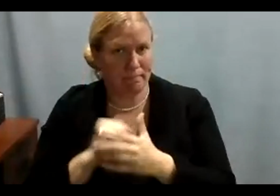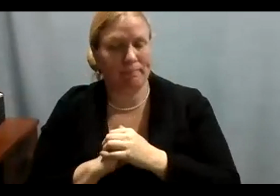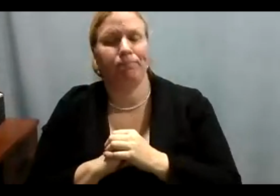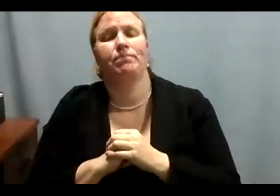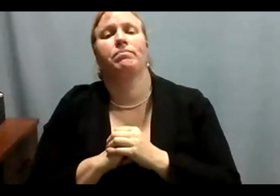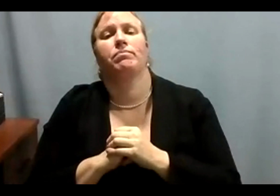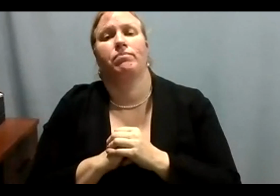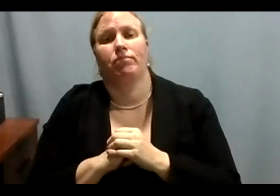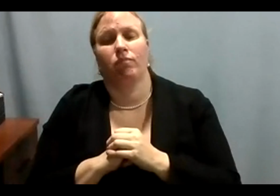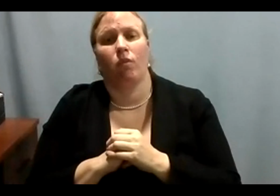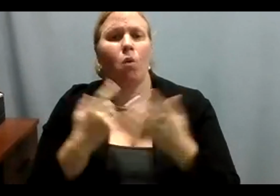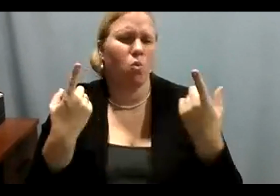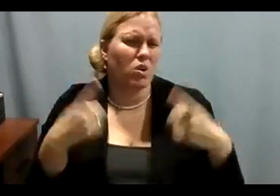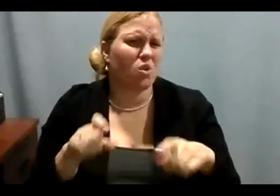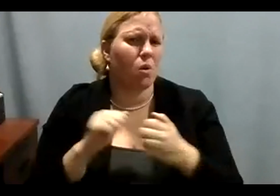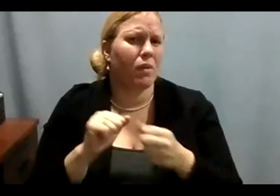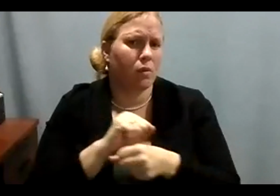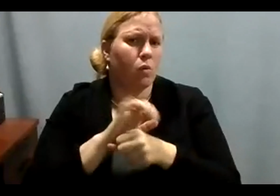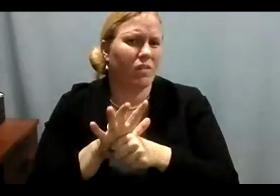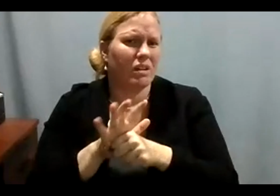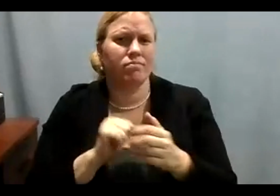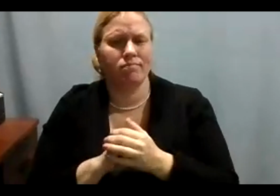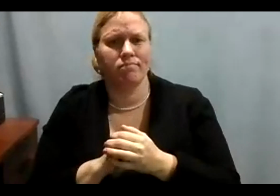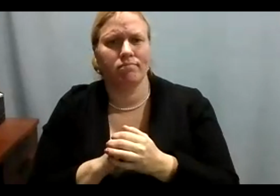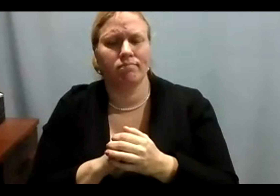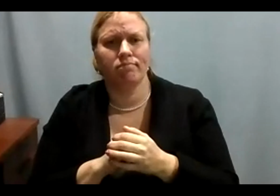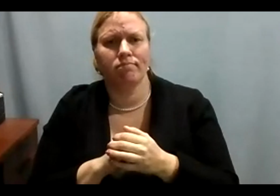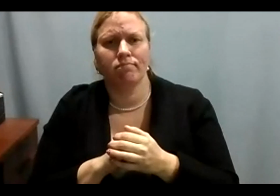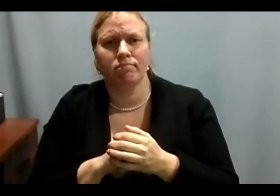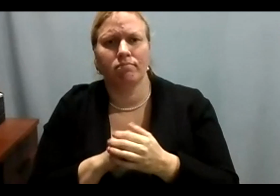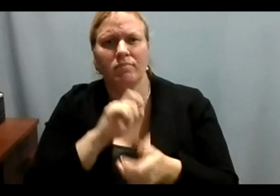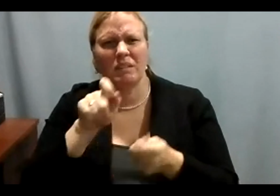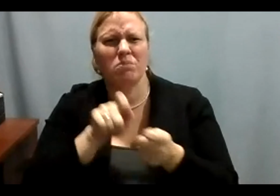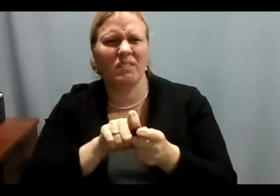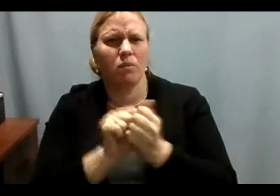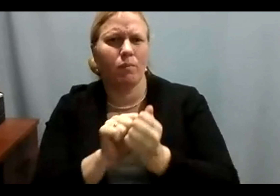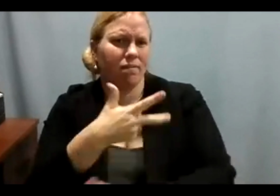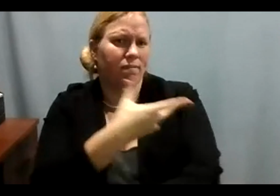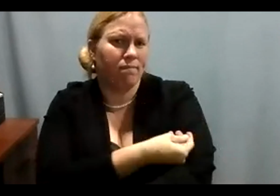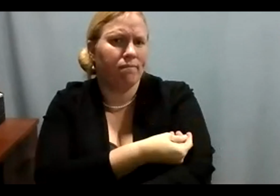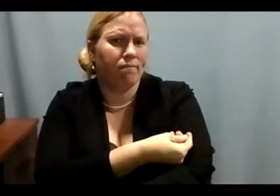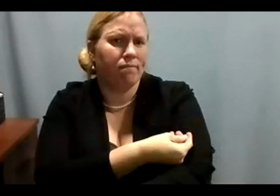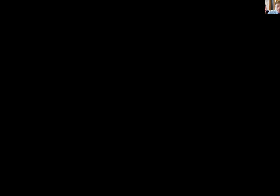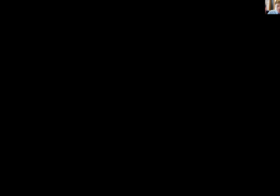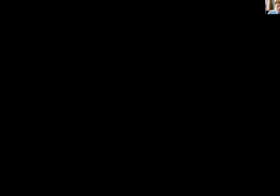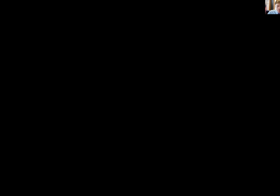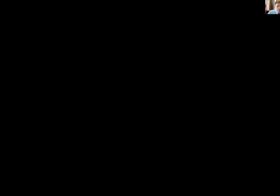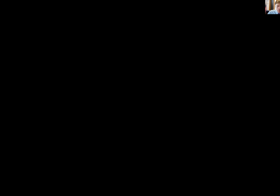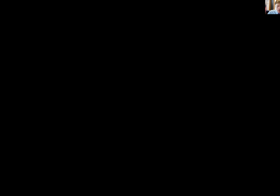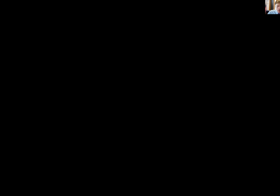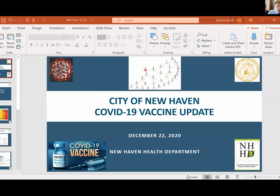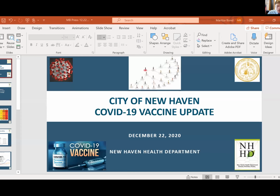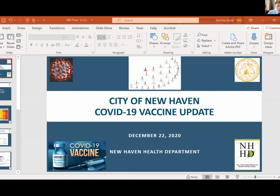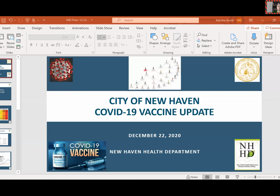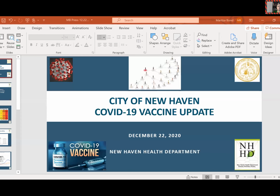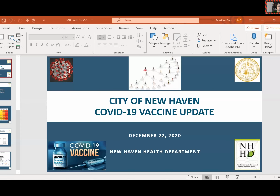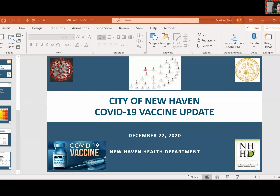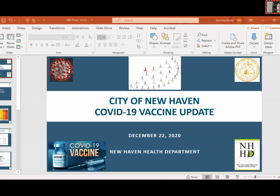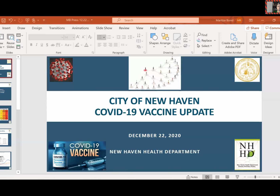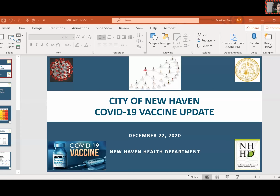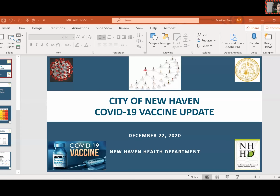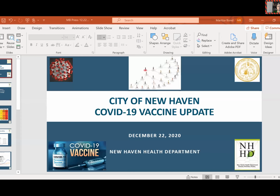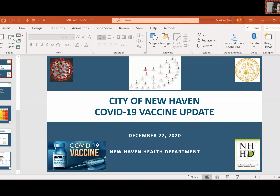what's going on with covid but in particular i think there's going to be some interest around uh vaccinations thank you mayor so in